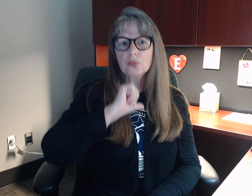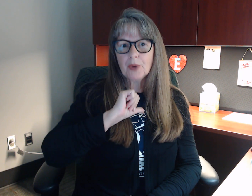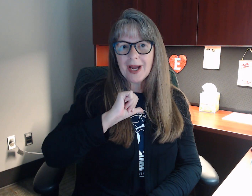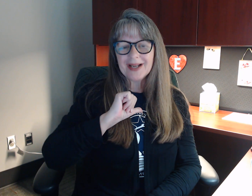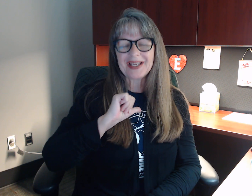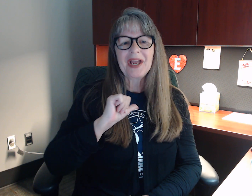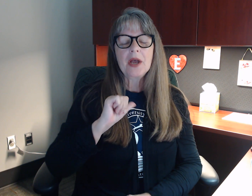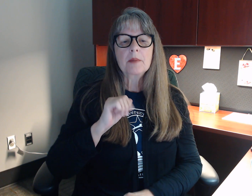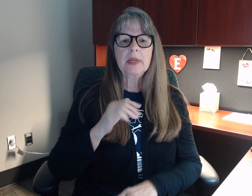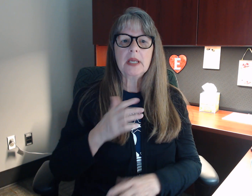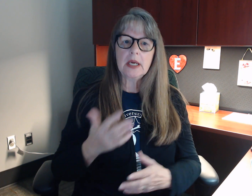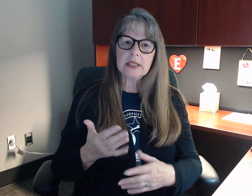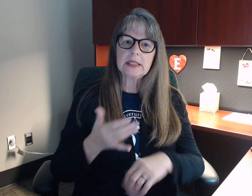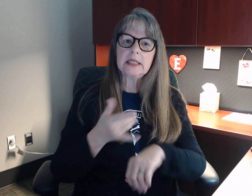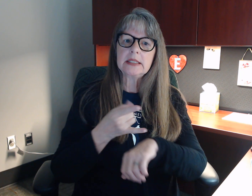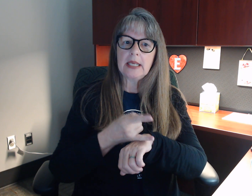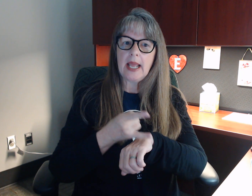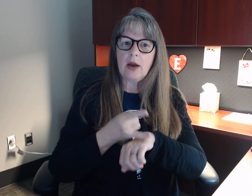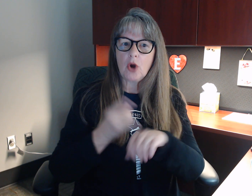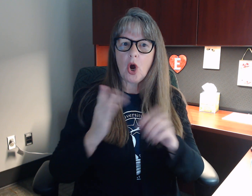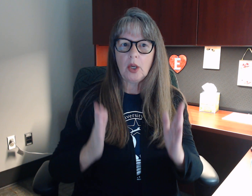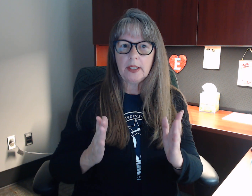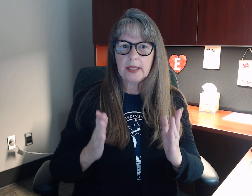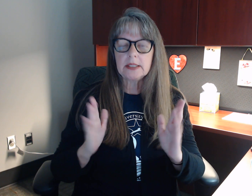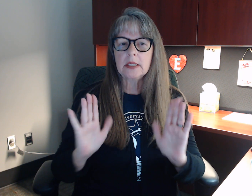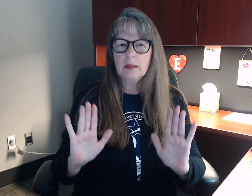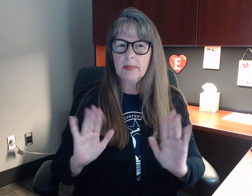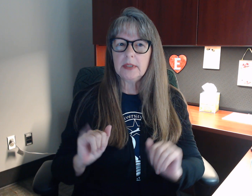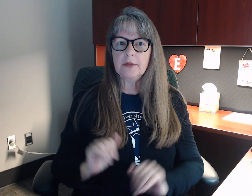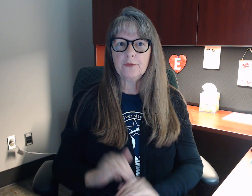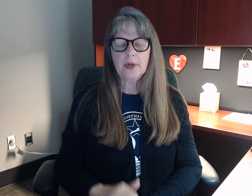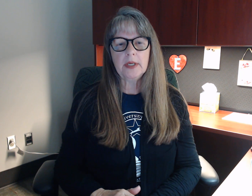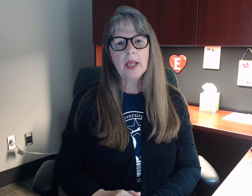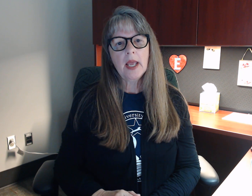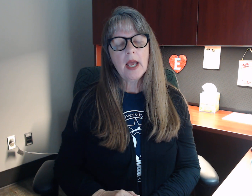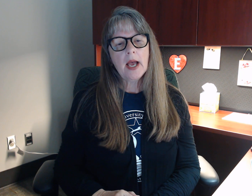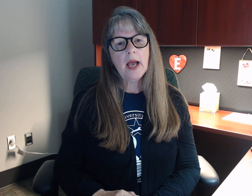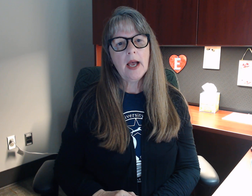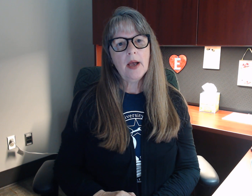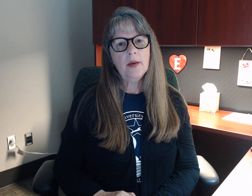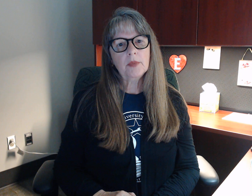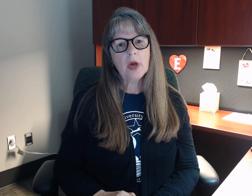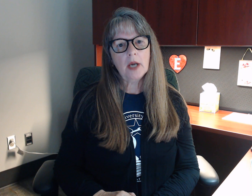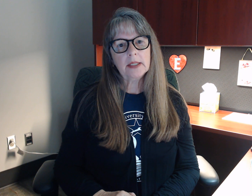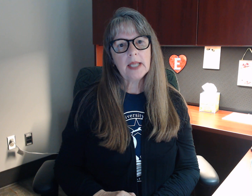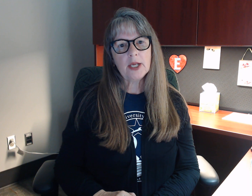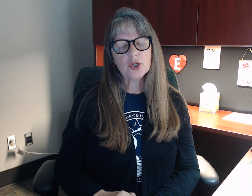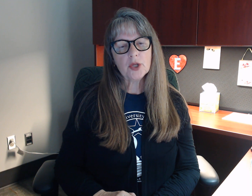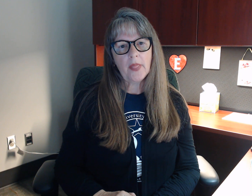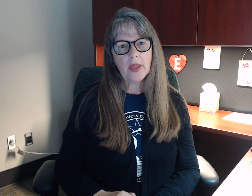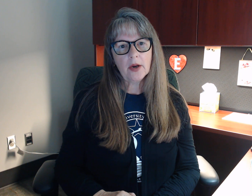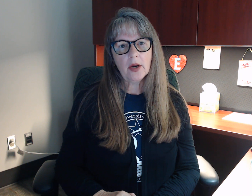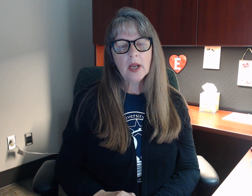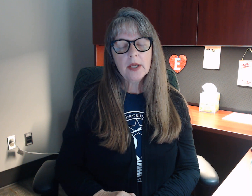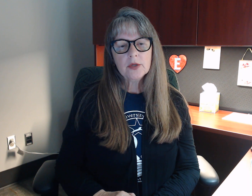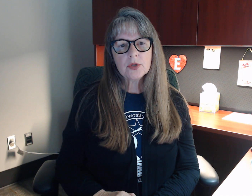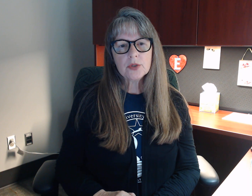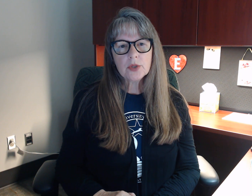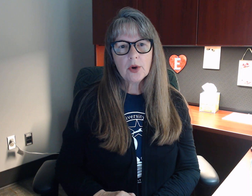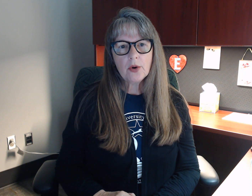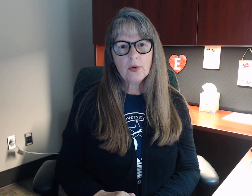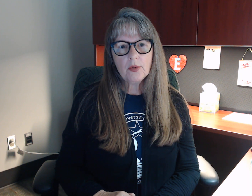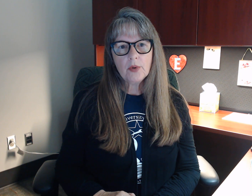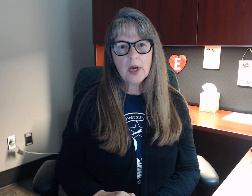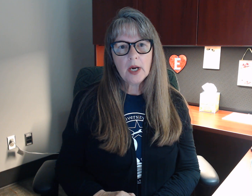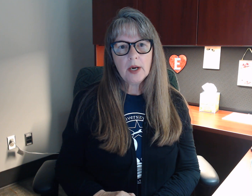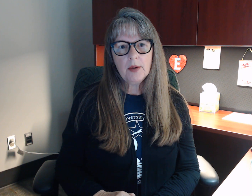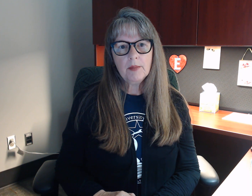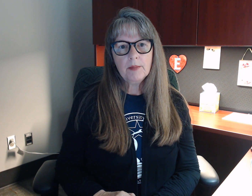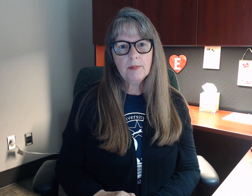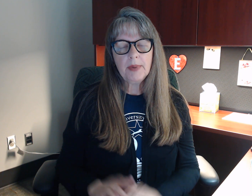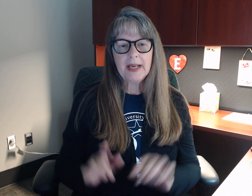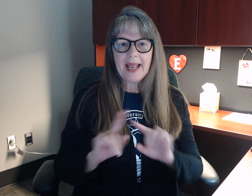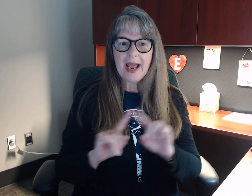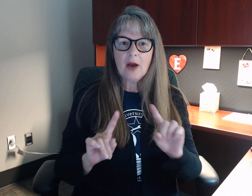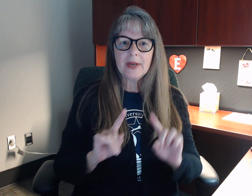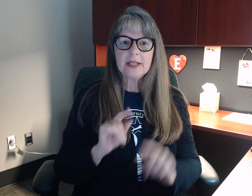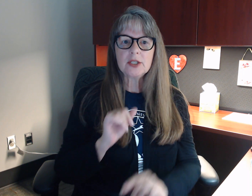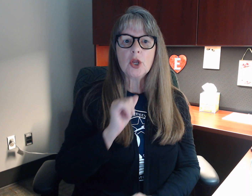drunk because it's an alcoholic. It's a little bit different connotation there. So, but now it's